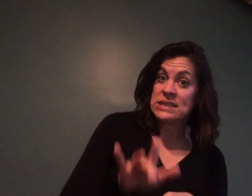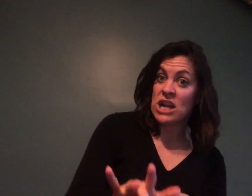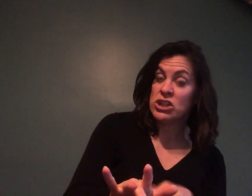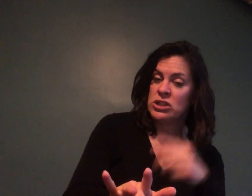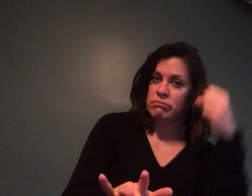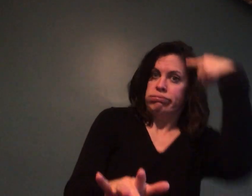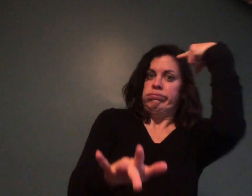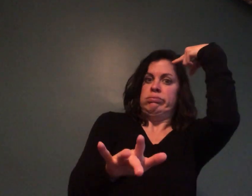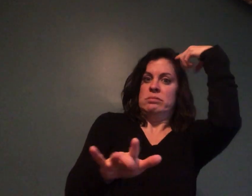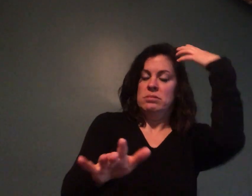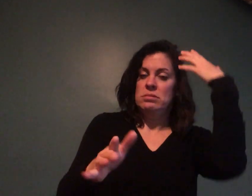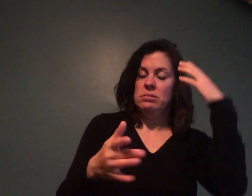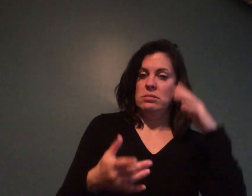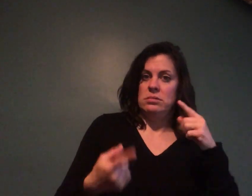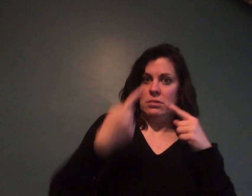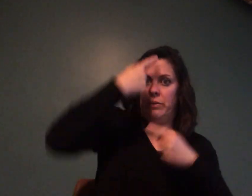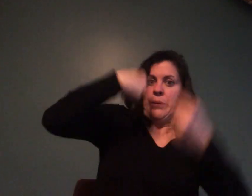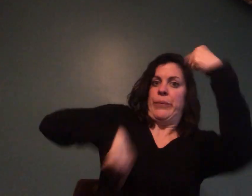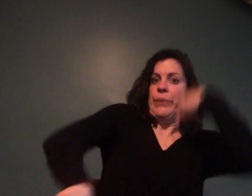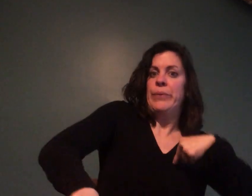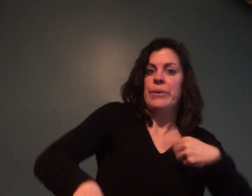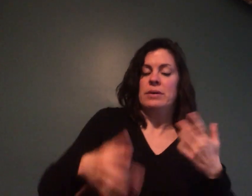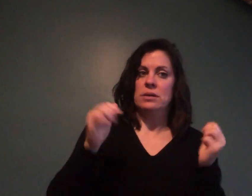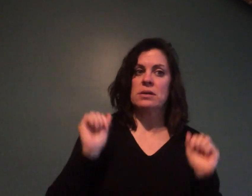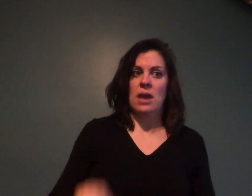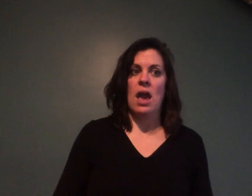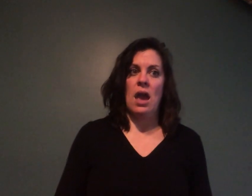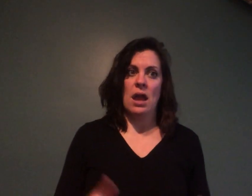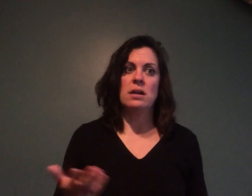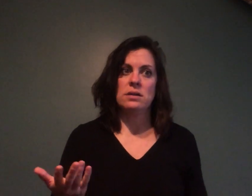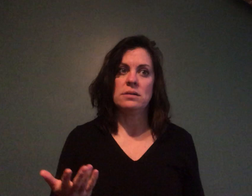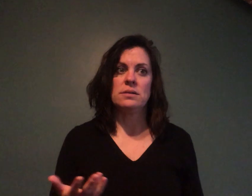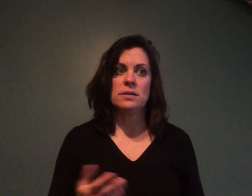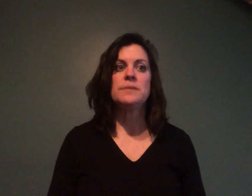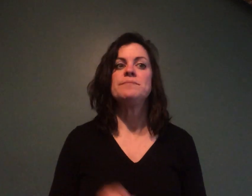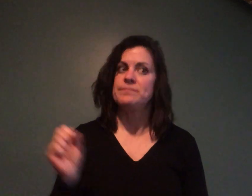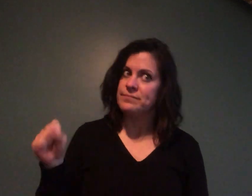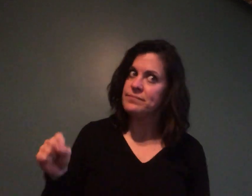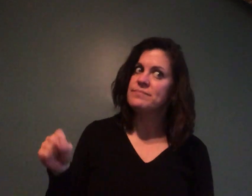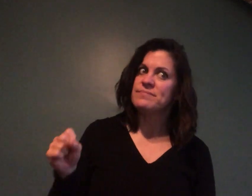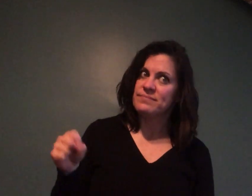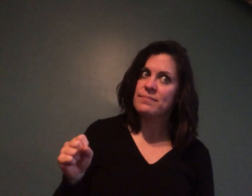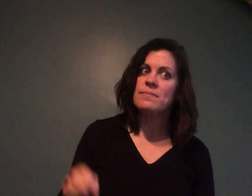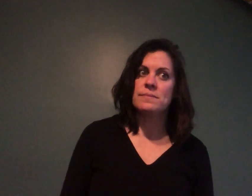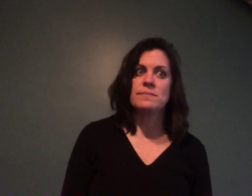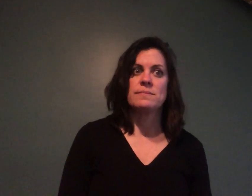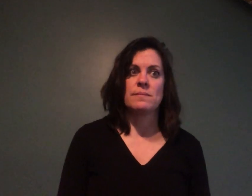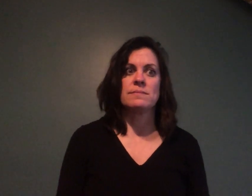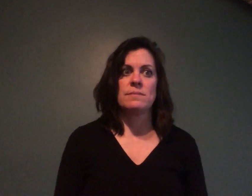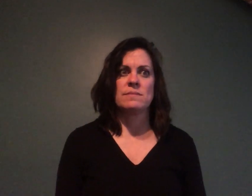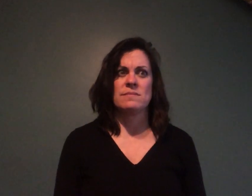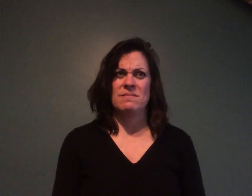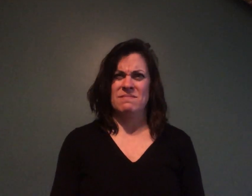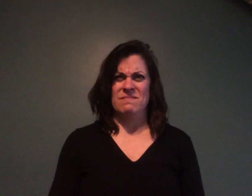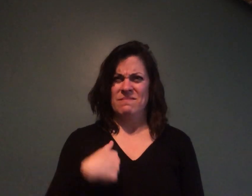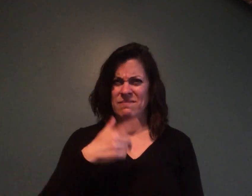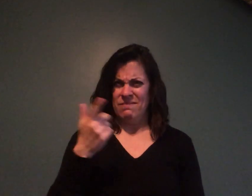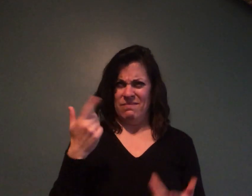one. Well, plastic, yeah, I didn't even know there's such a thing as a metal hard hat. Yeah. But, you know, they're saying there is,